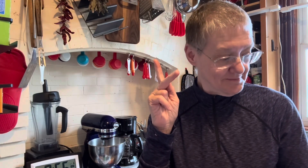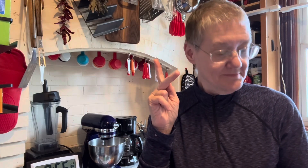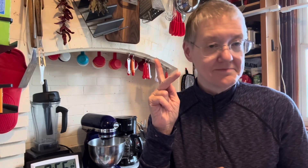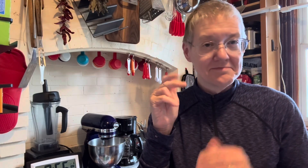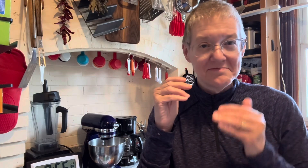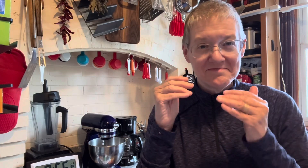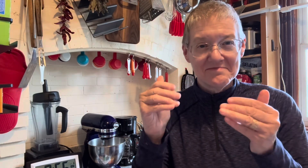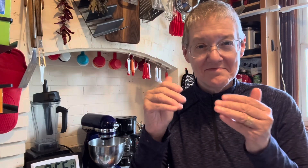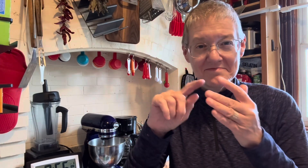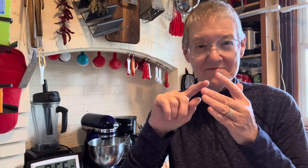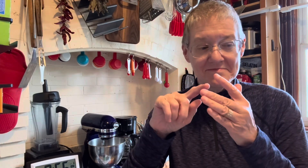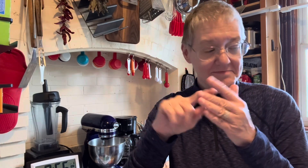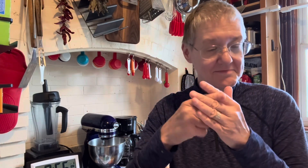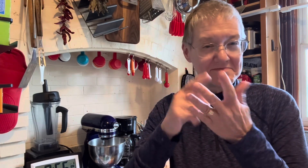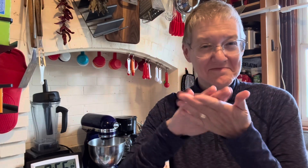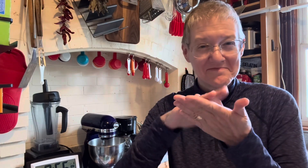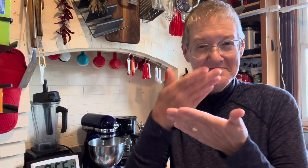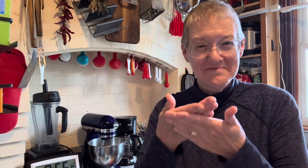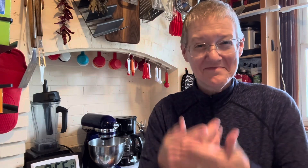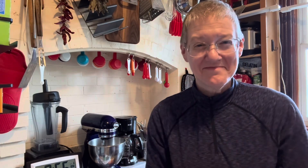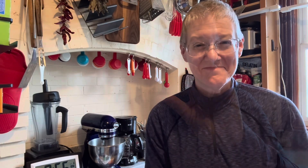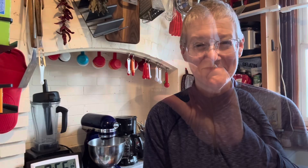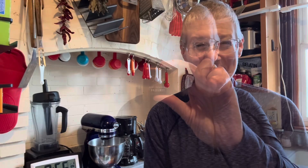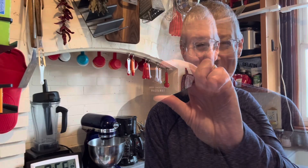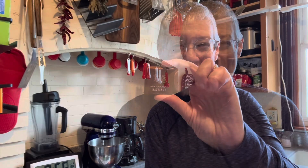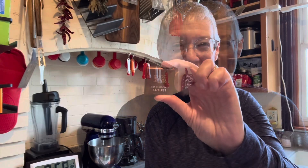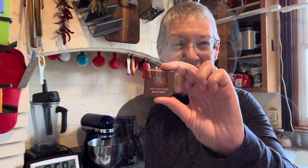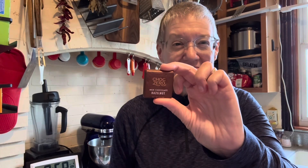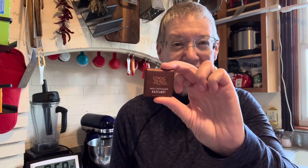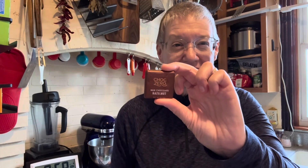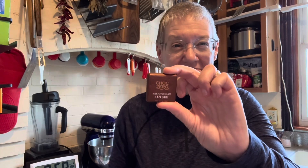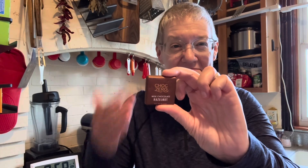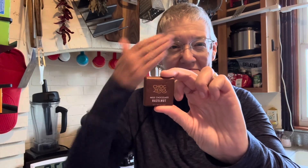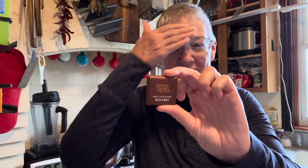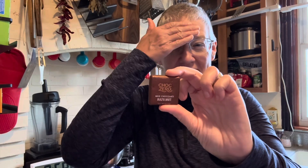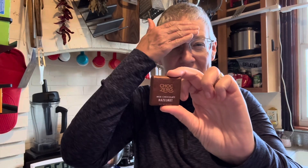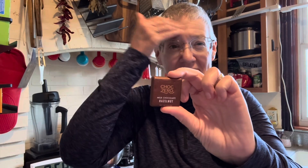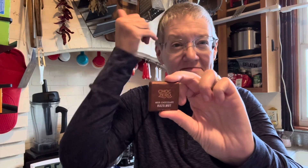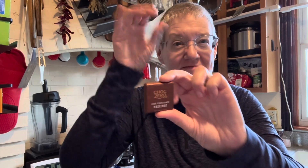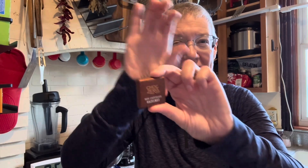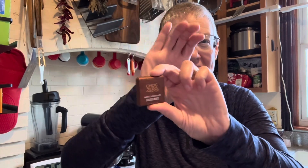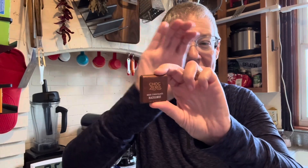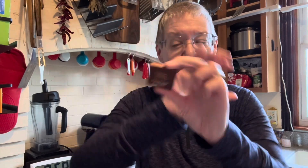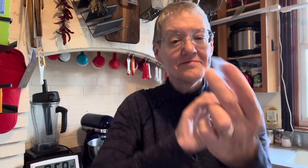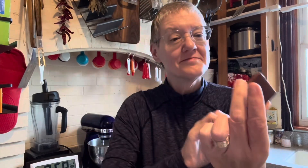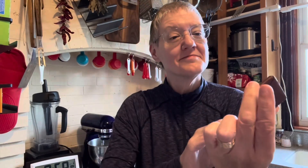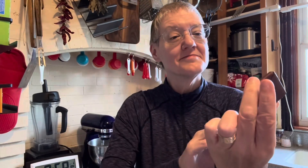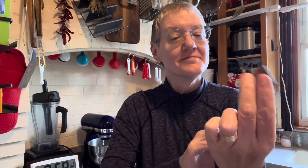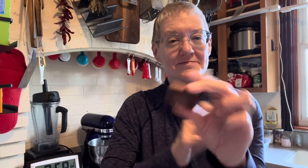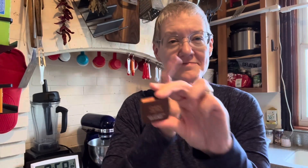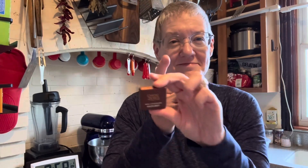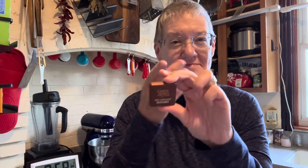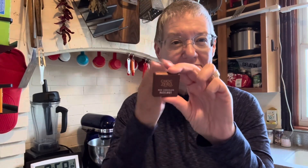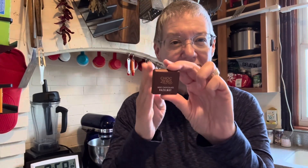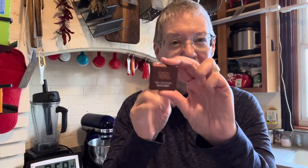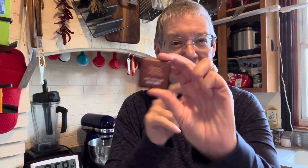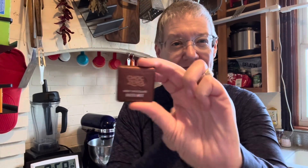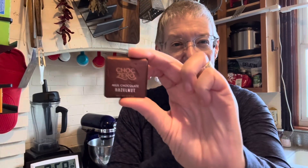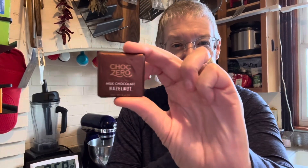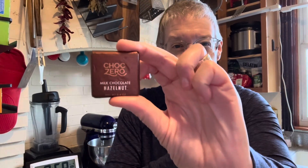Okay, let's see. Let's go ahead and get it started. Oh, I knew I forgot something. 1 keto chocolate square.